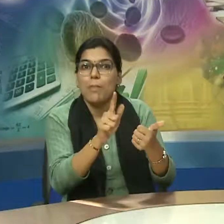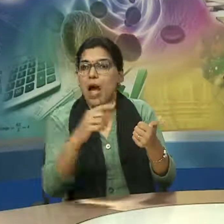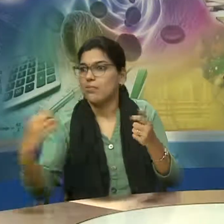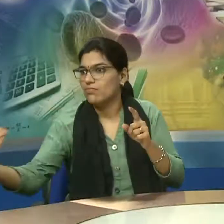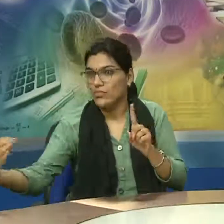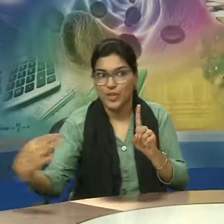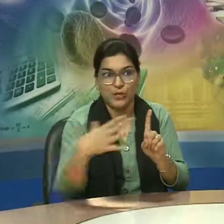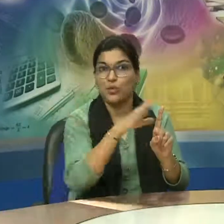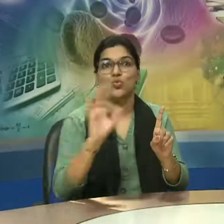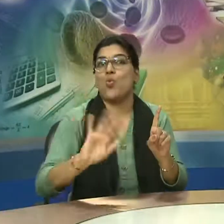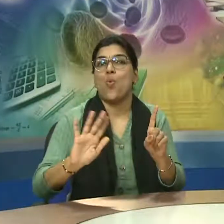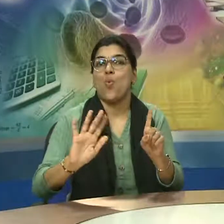honest,